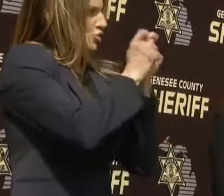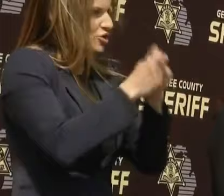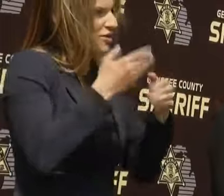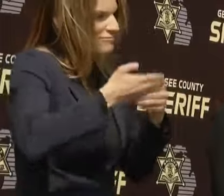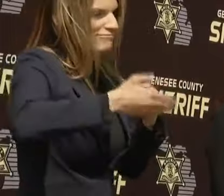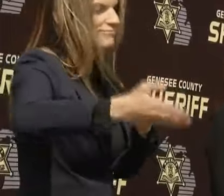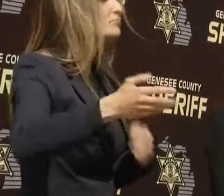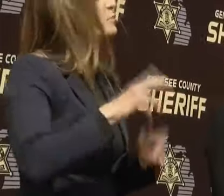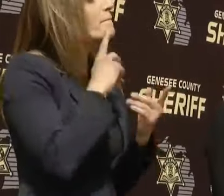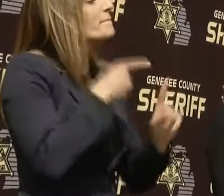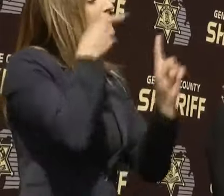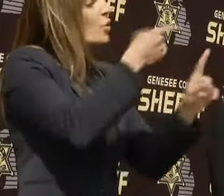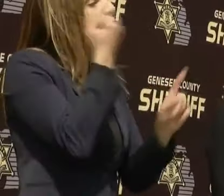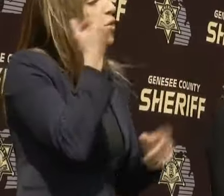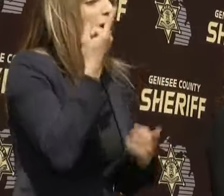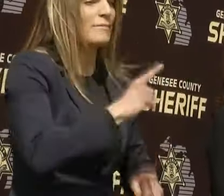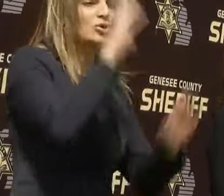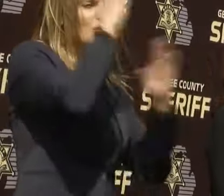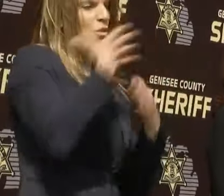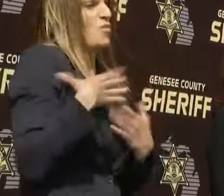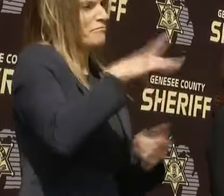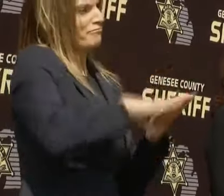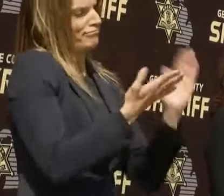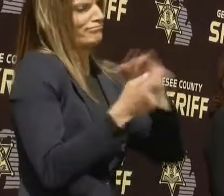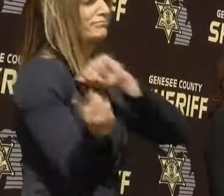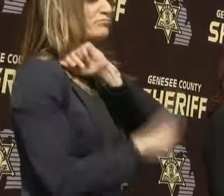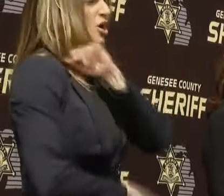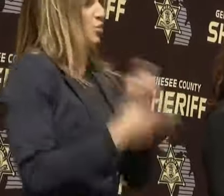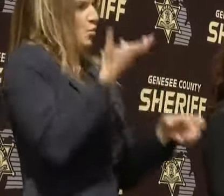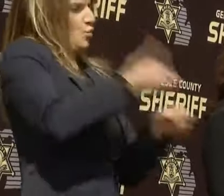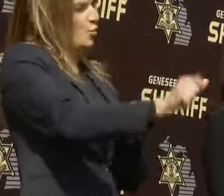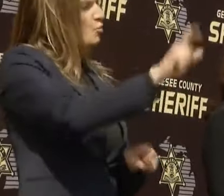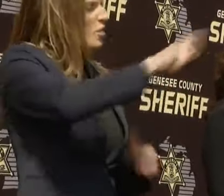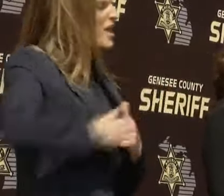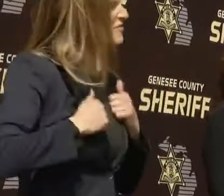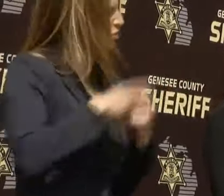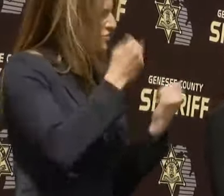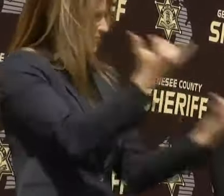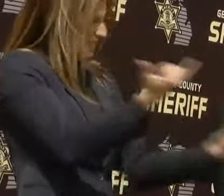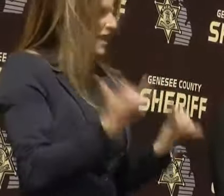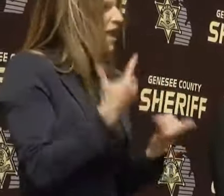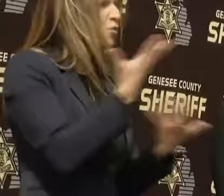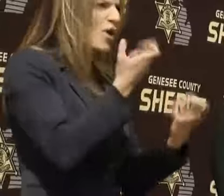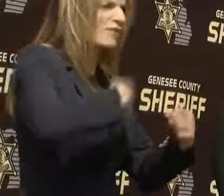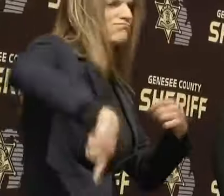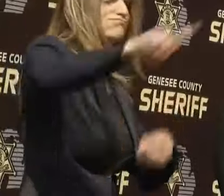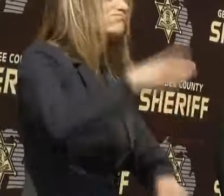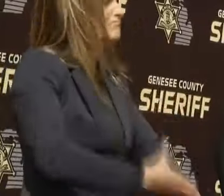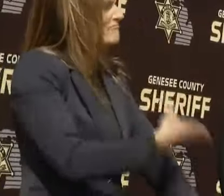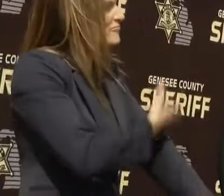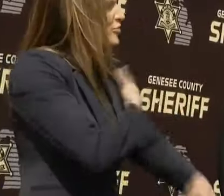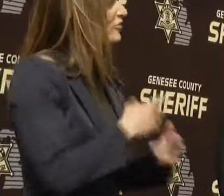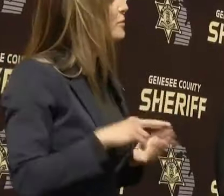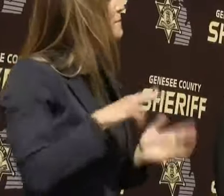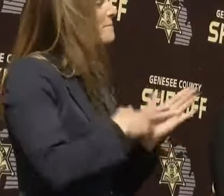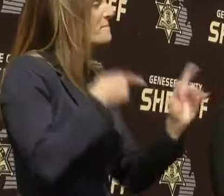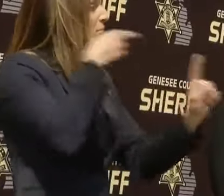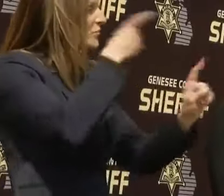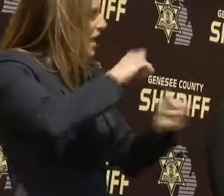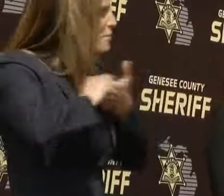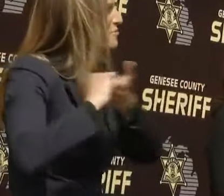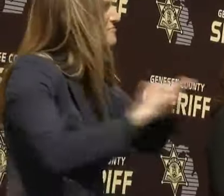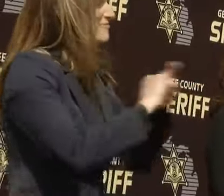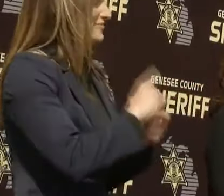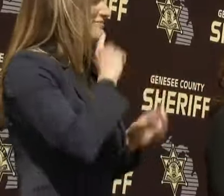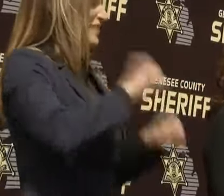done, and we will not take our foot off the gas. But today is a testament to when we work together, we